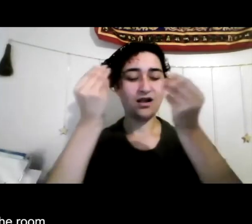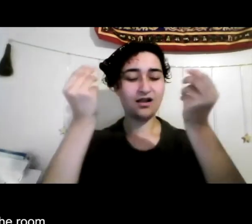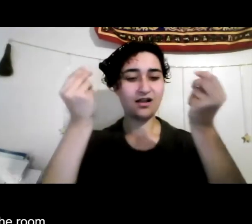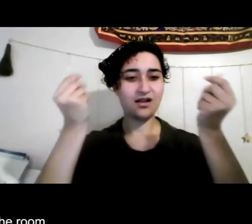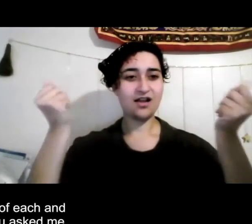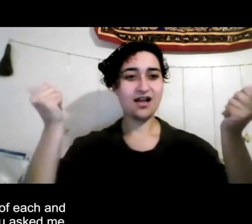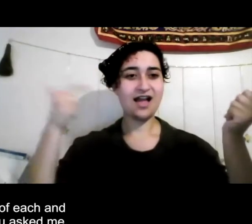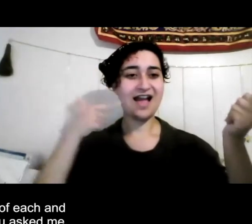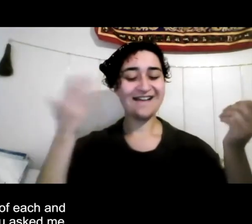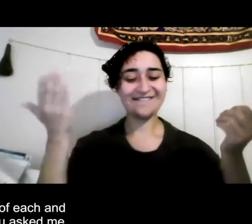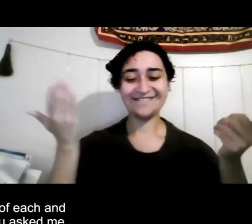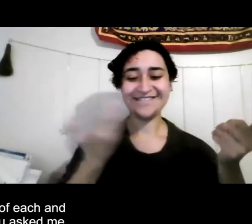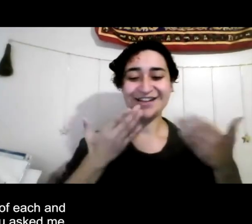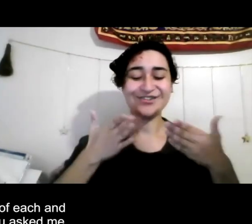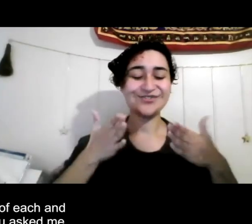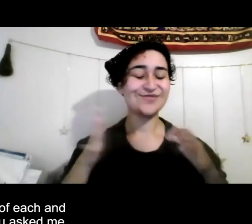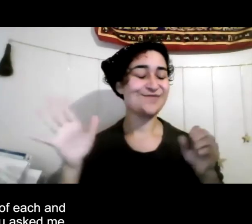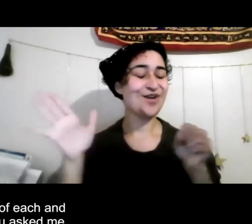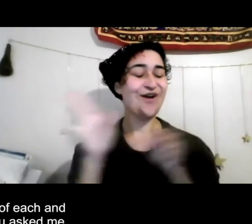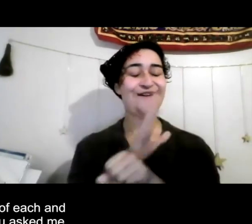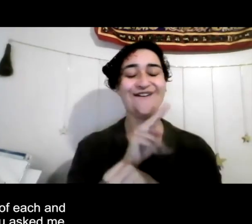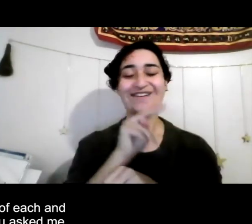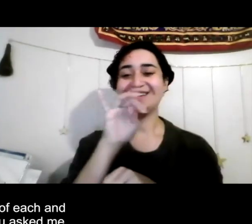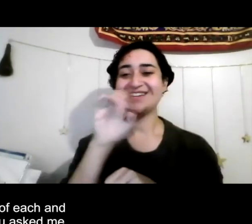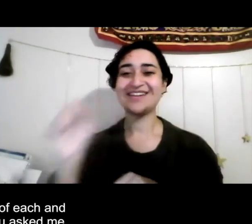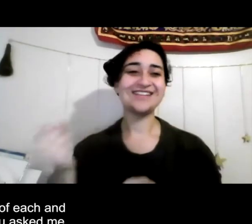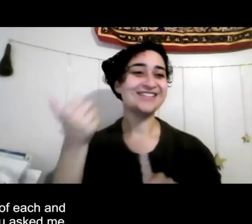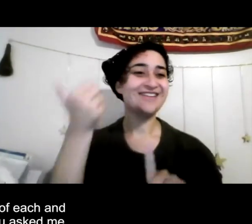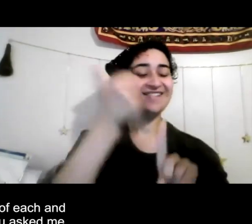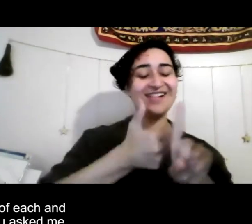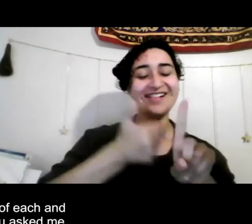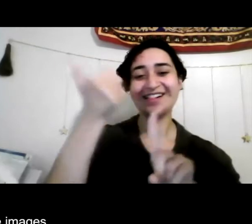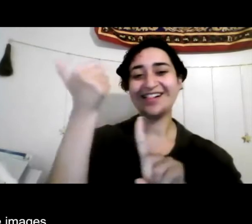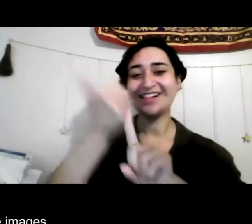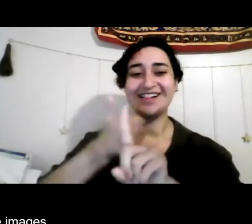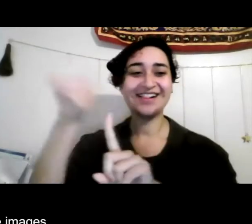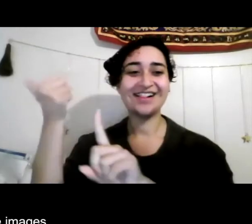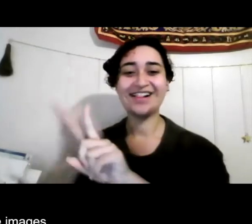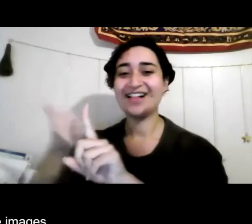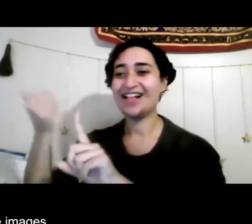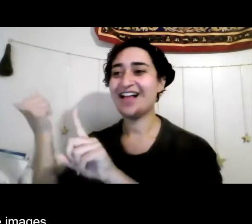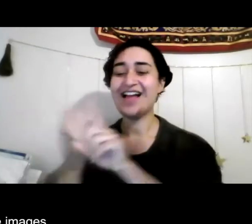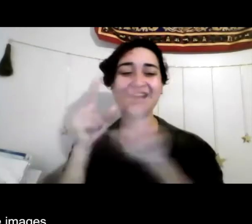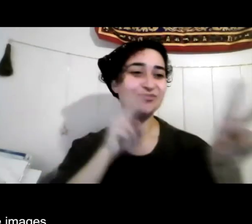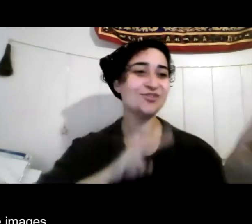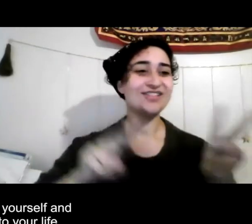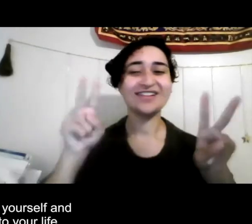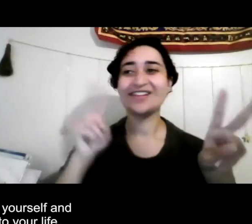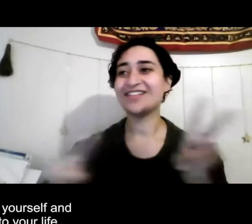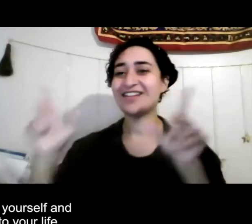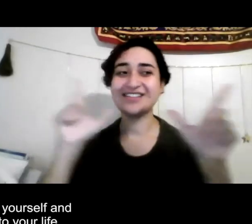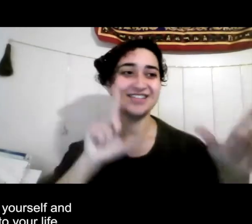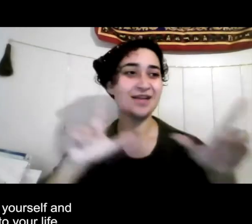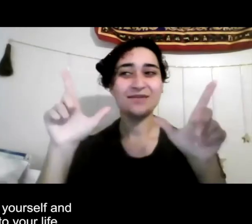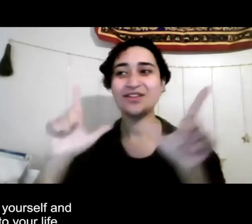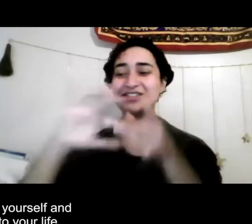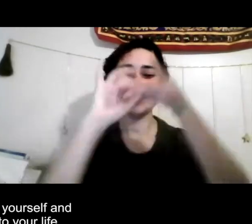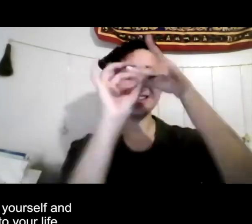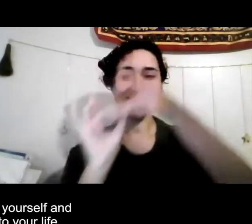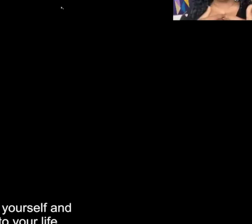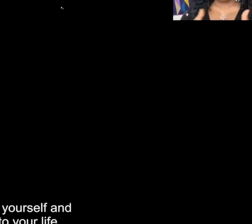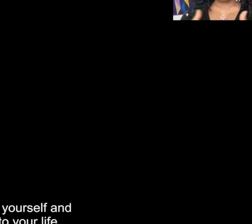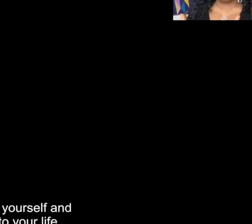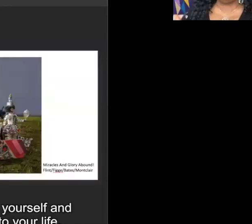the room the wholeness of each and every one of you as we look at these images. Connect them to